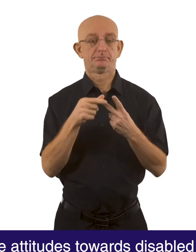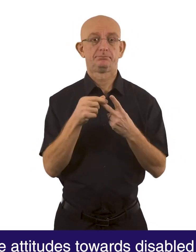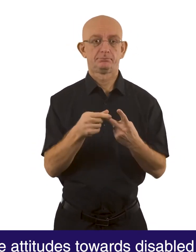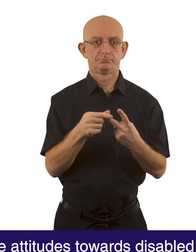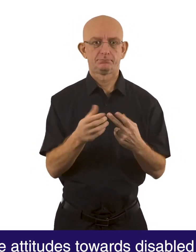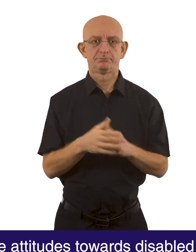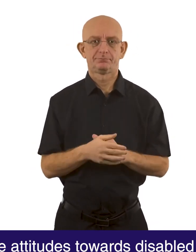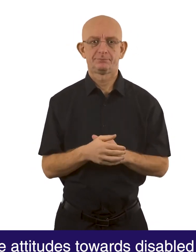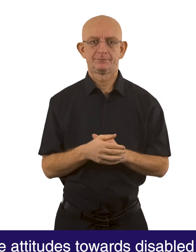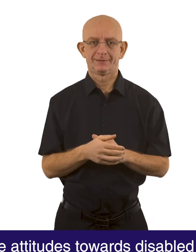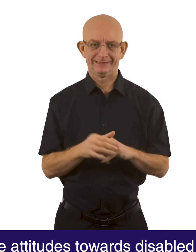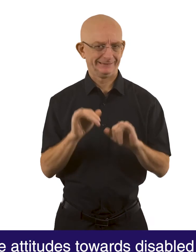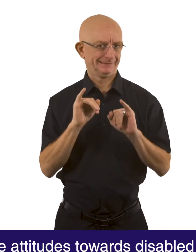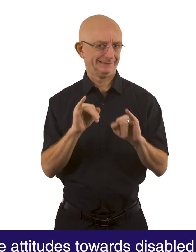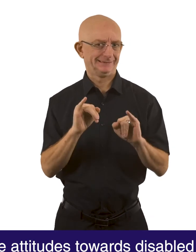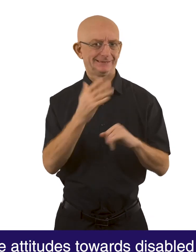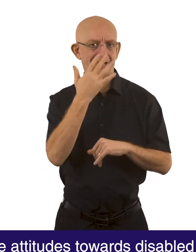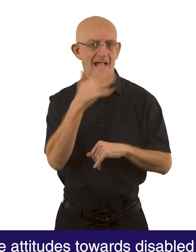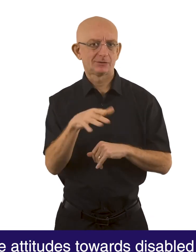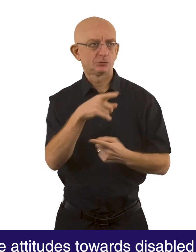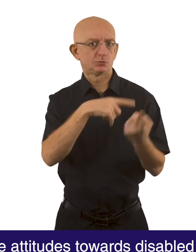Negative attitudes towards disabled people.